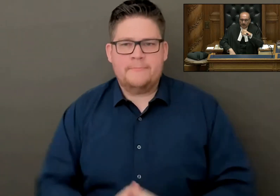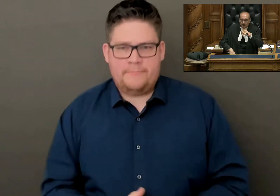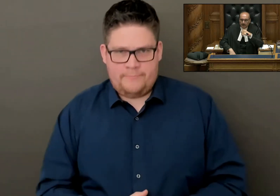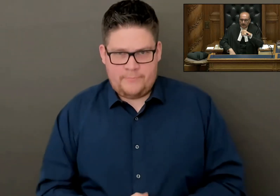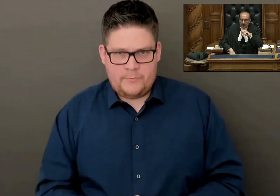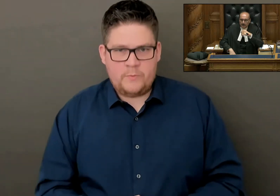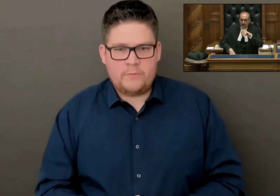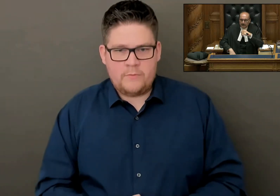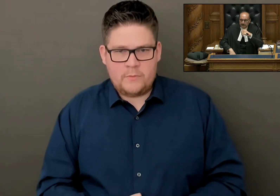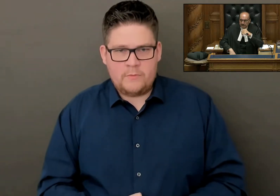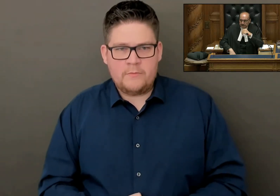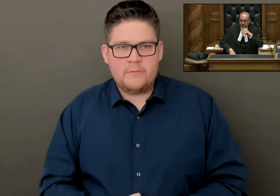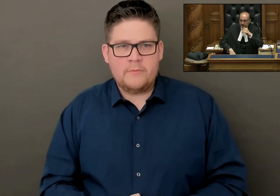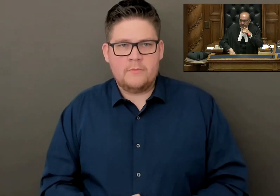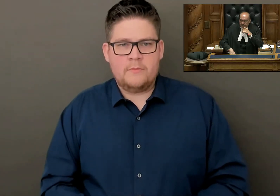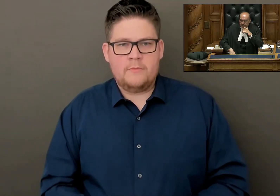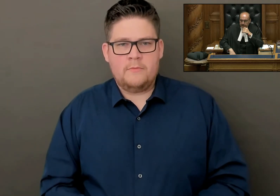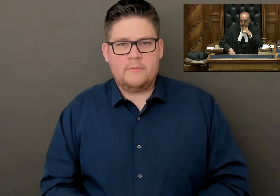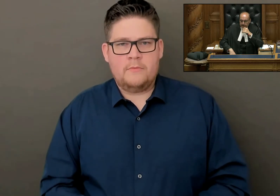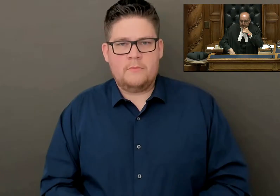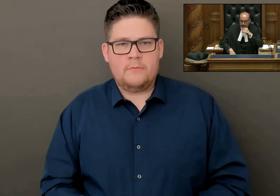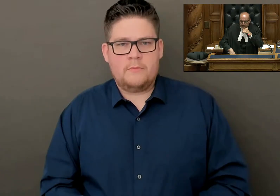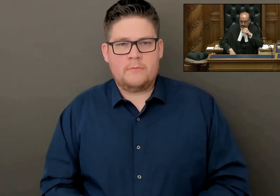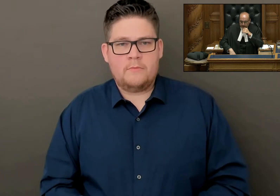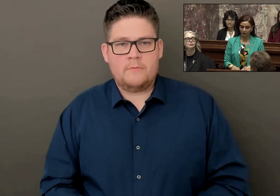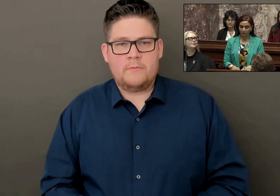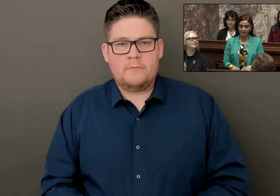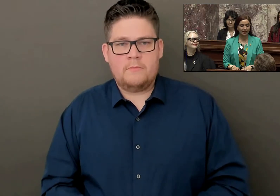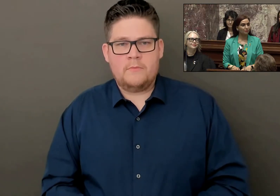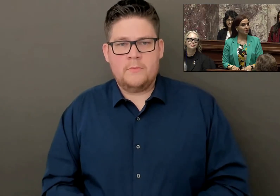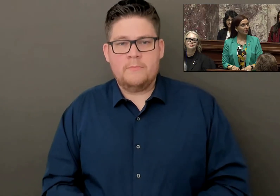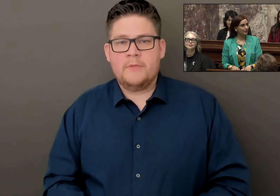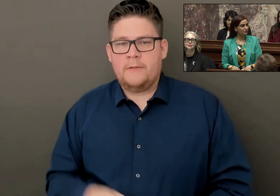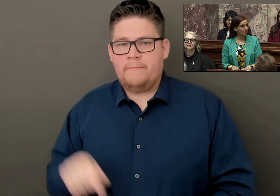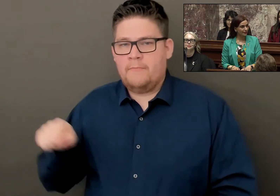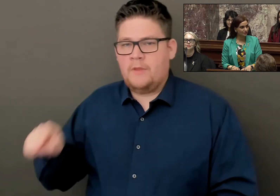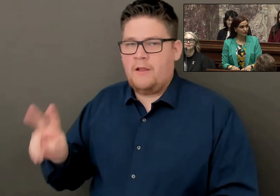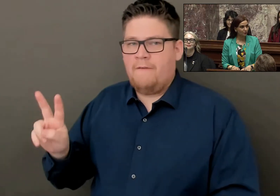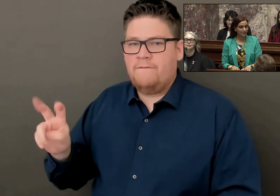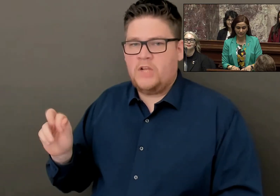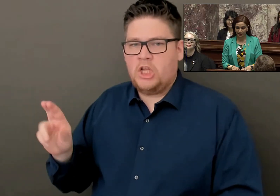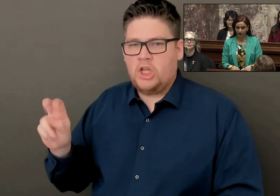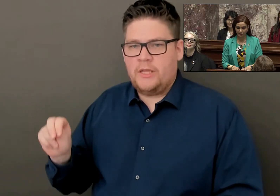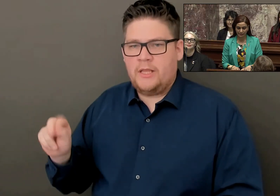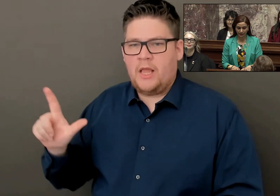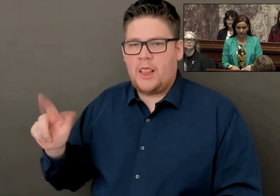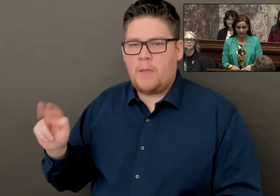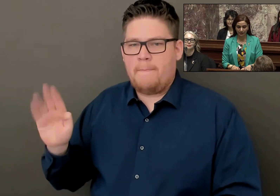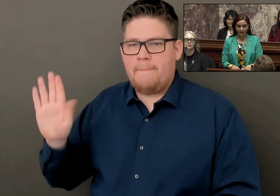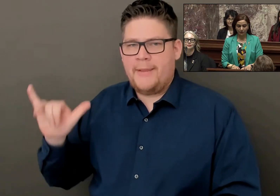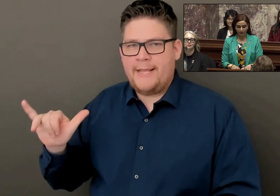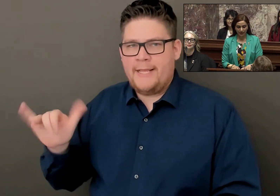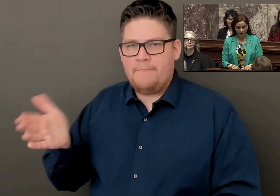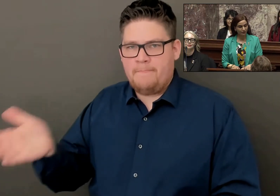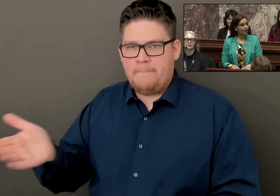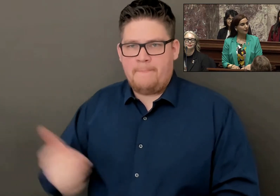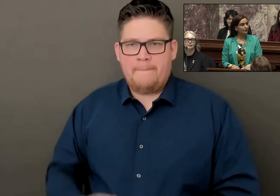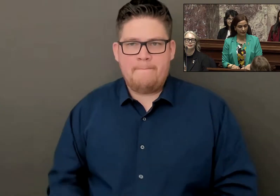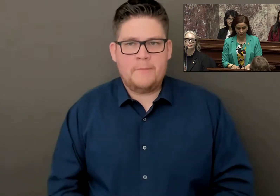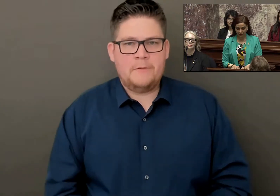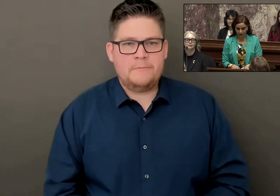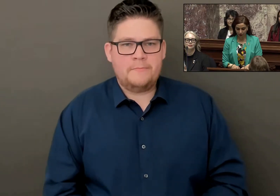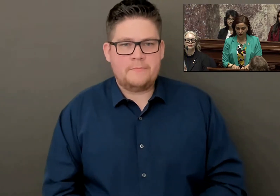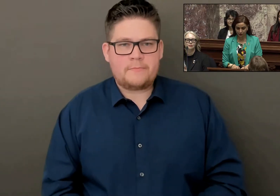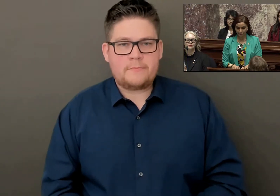Member for Vernon-Lumby. Thank you, Honorable Speaker. As we will be celebrating International Women's Day on Saturday, with a heavy